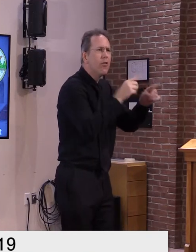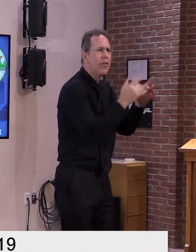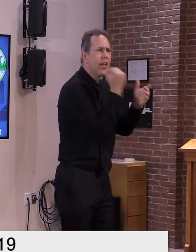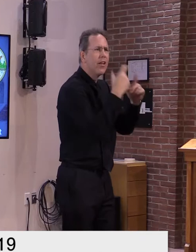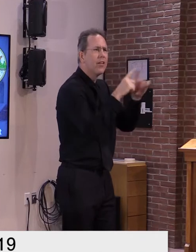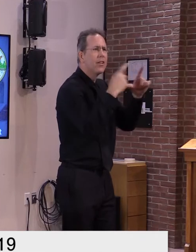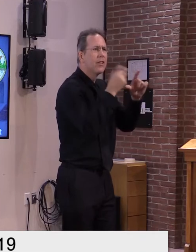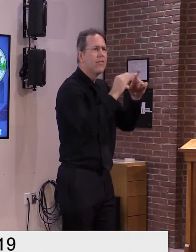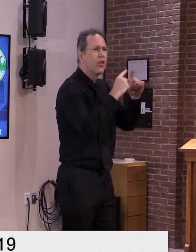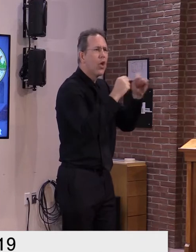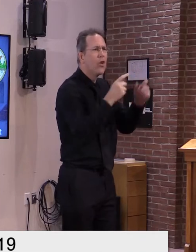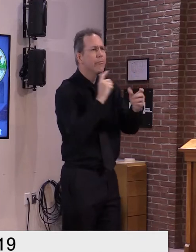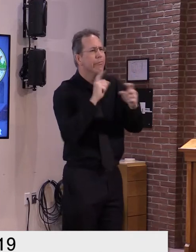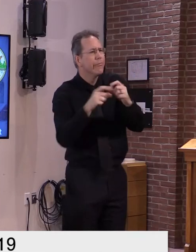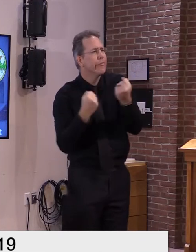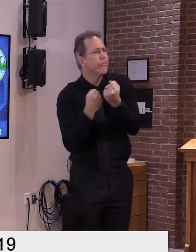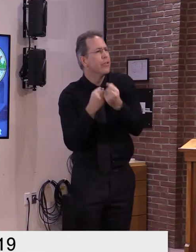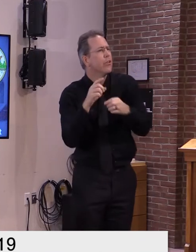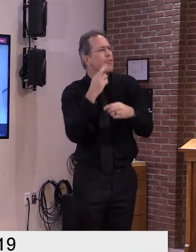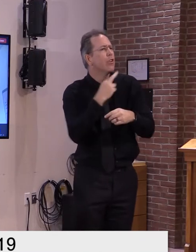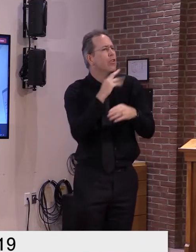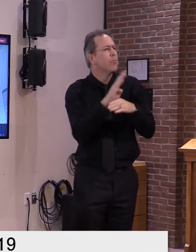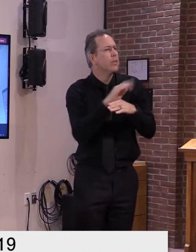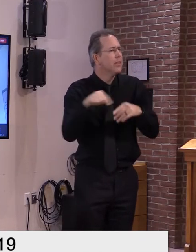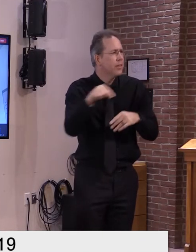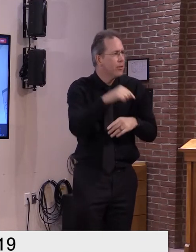that, I will turn it over to Secretary French.